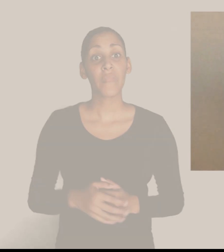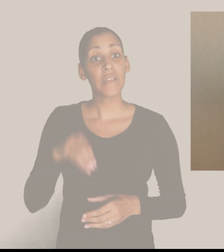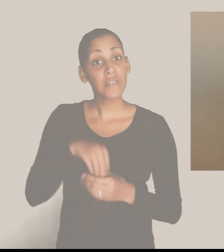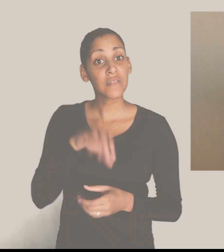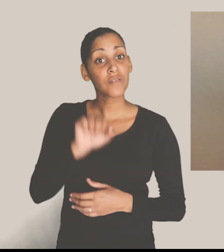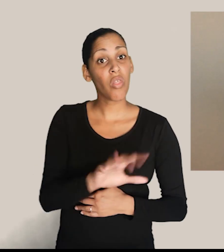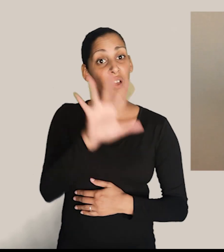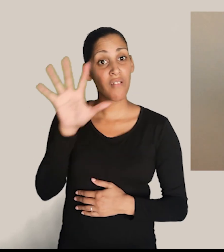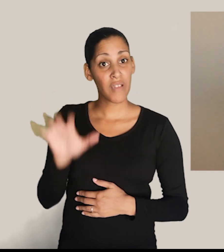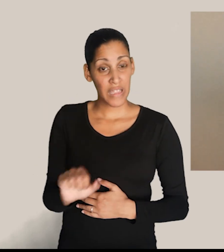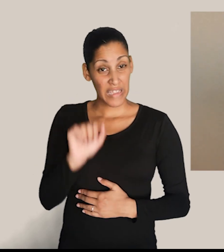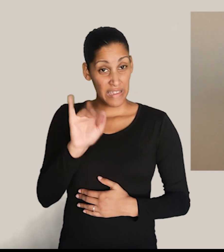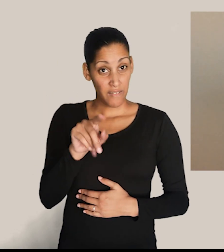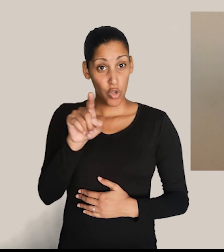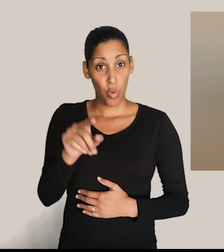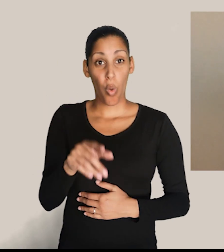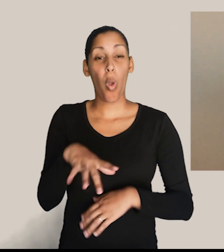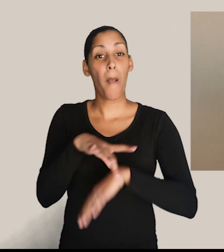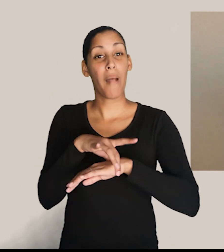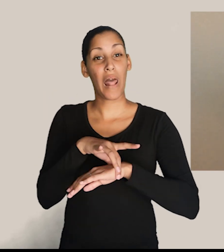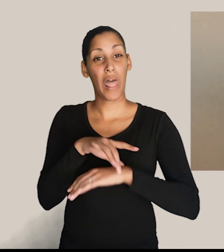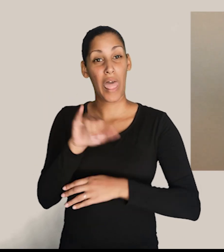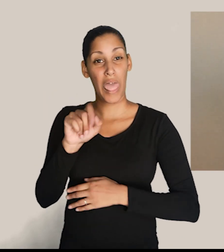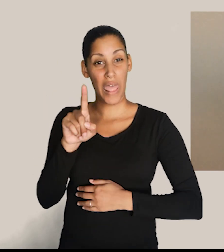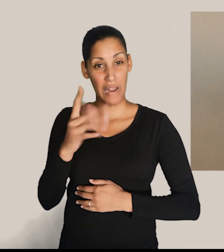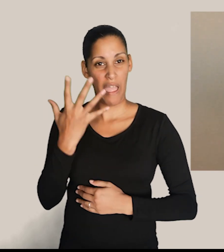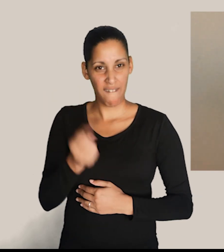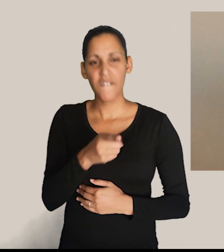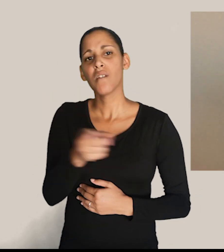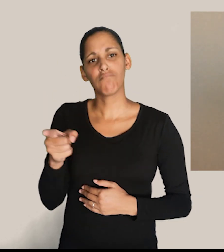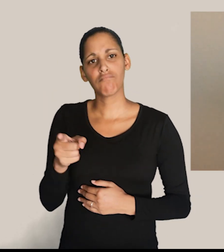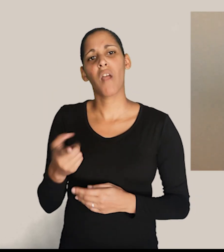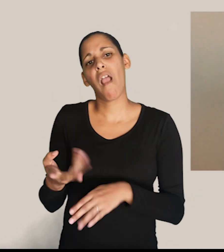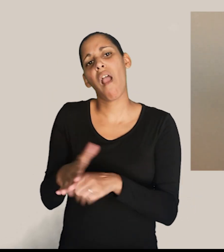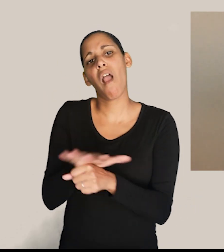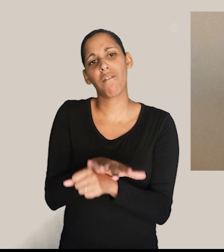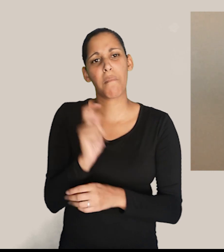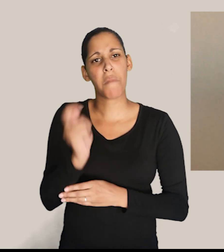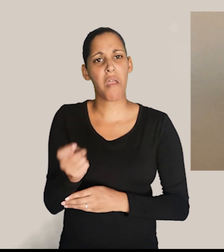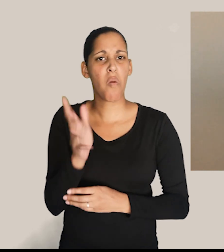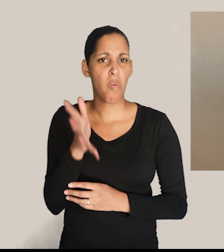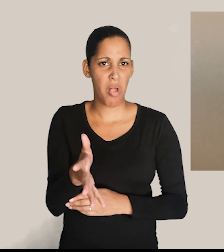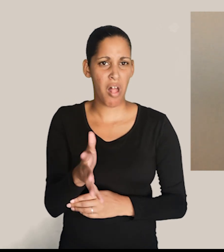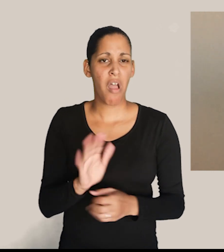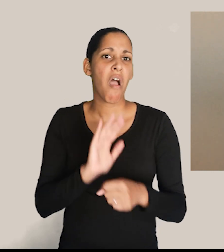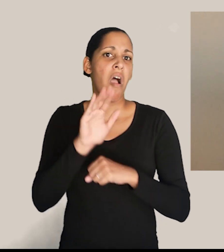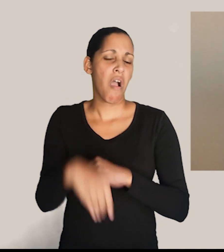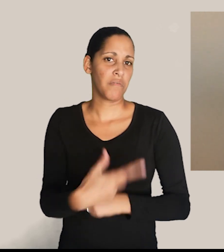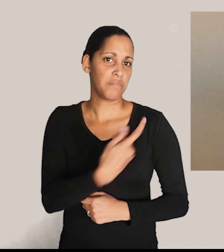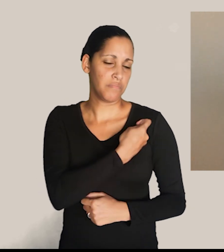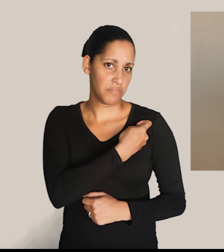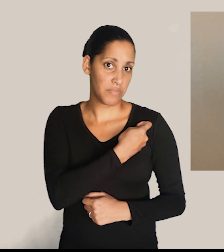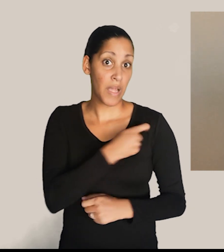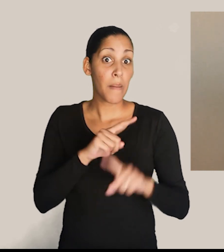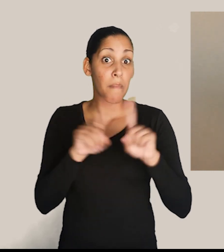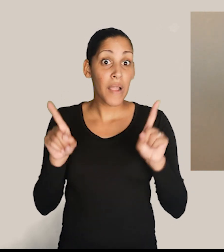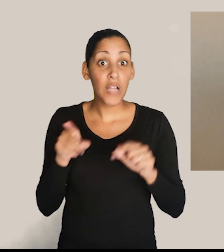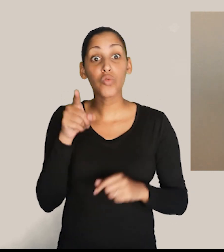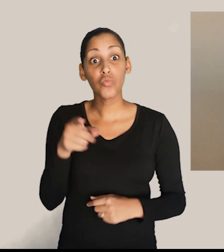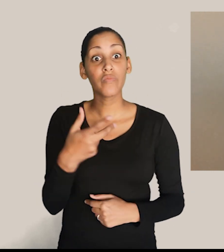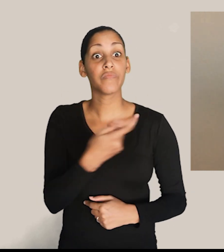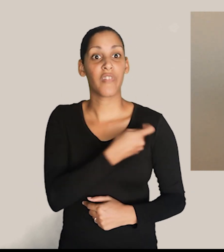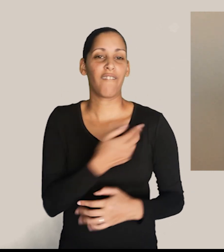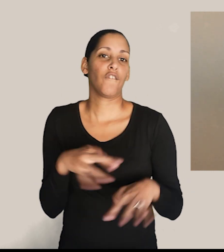In South Africa, if you have medical aid, your medical aid should cover the cost after you've been vaccinated. If